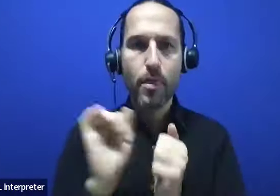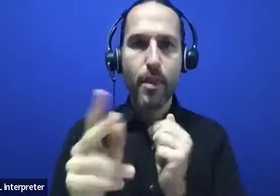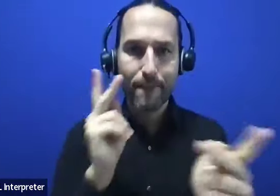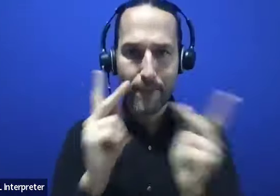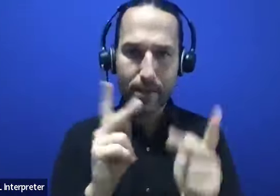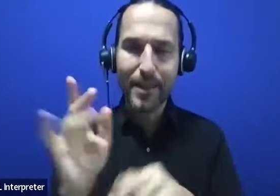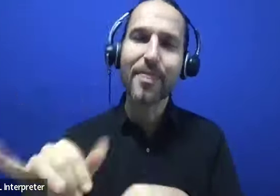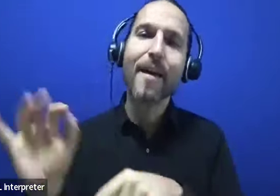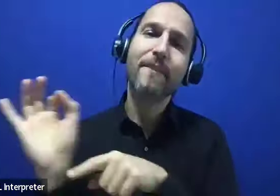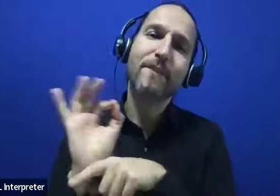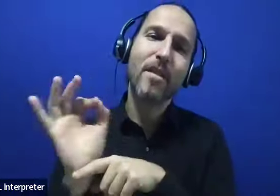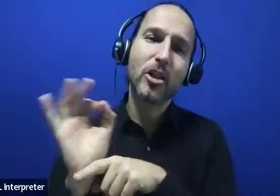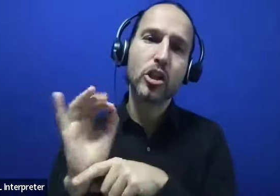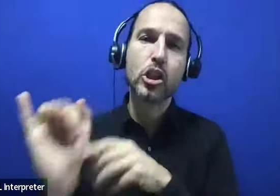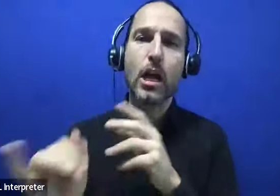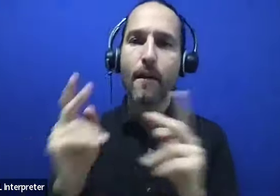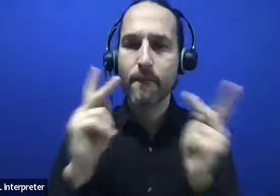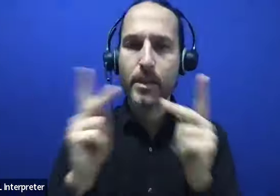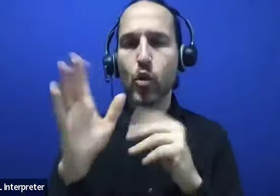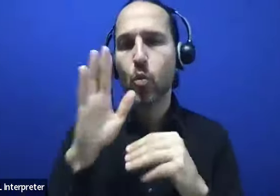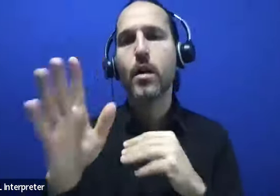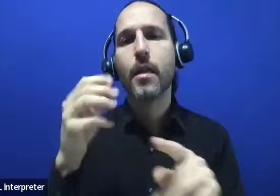So functional vision can become